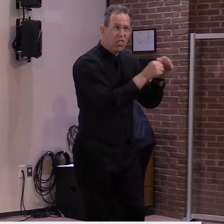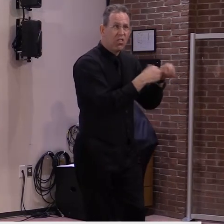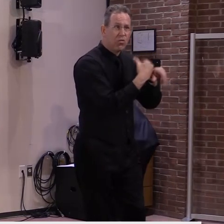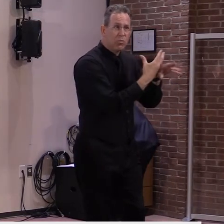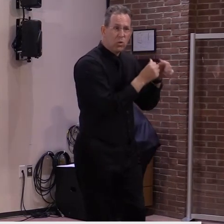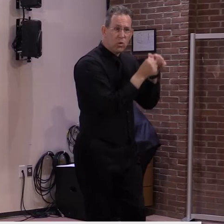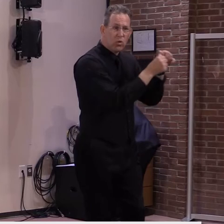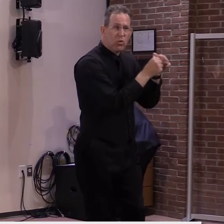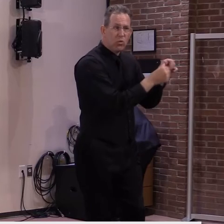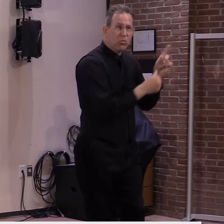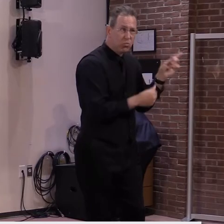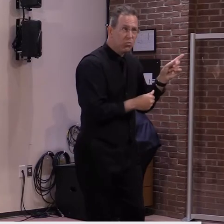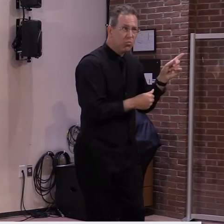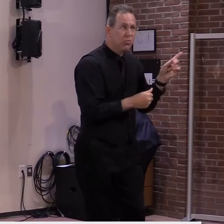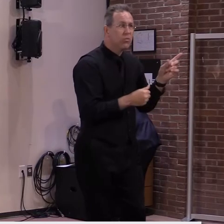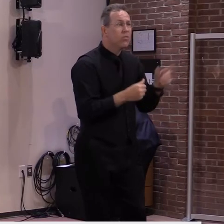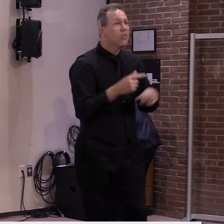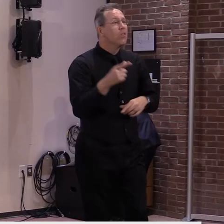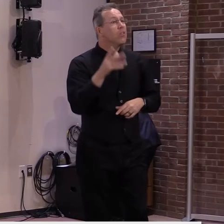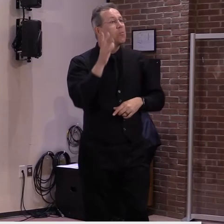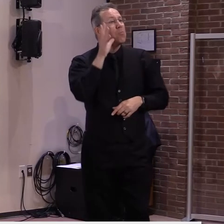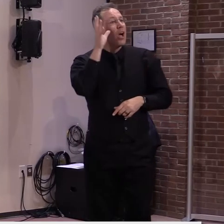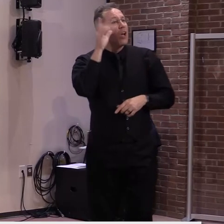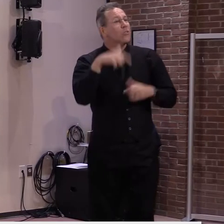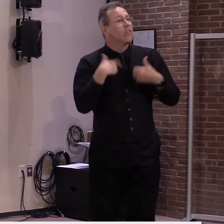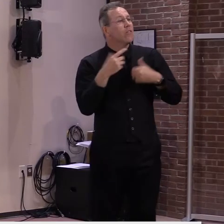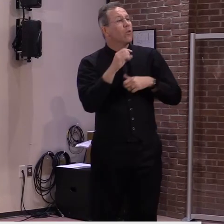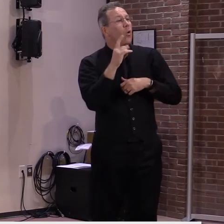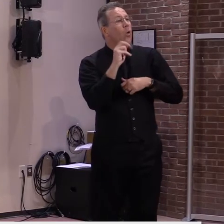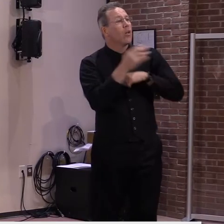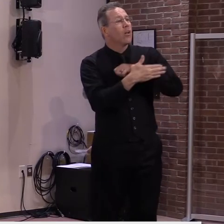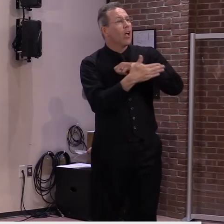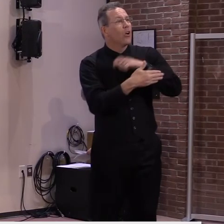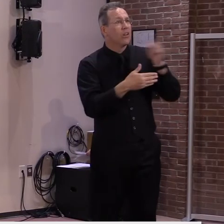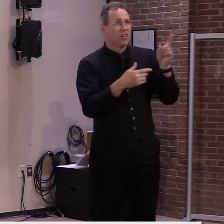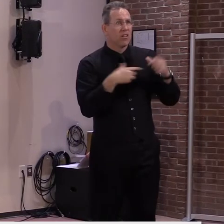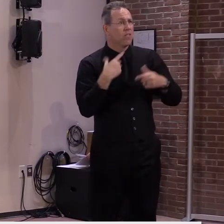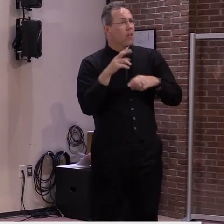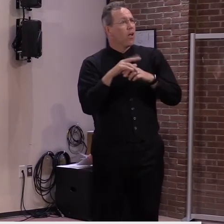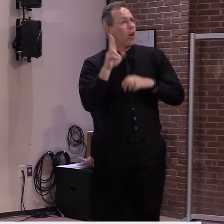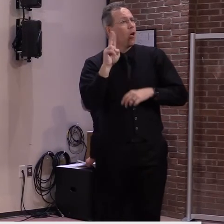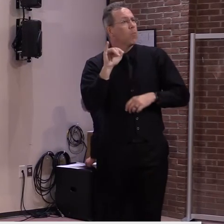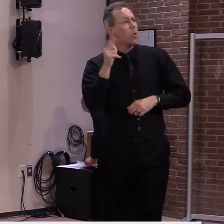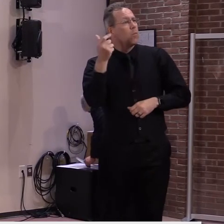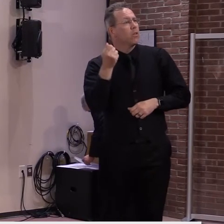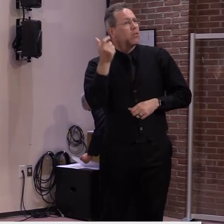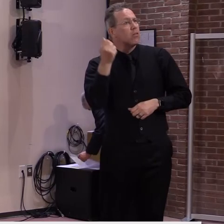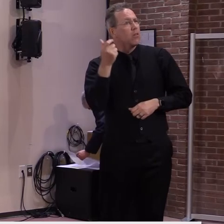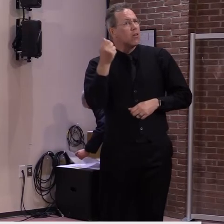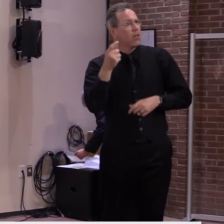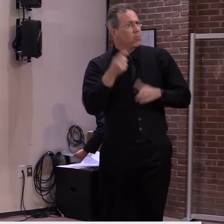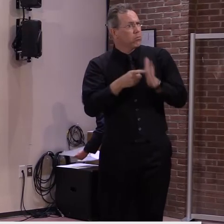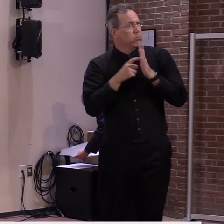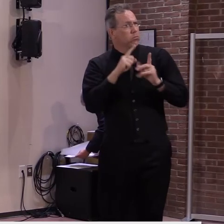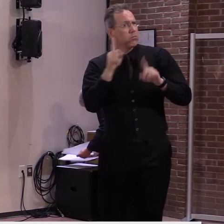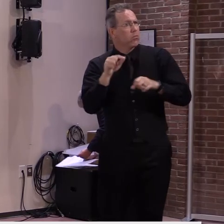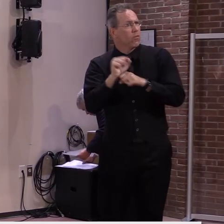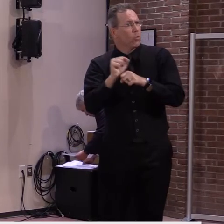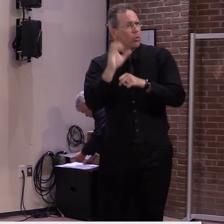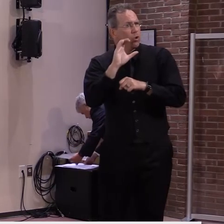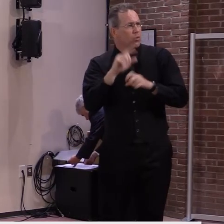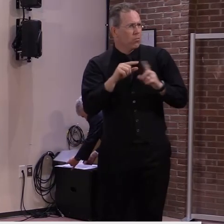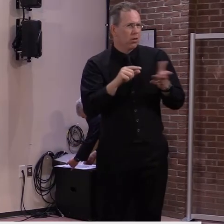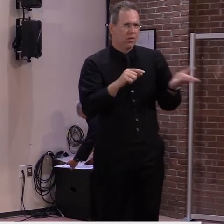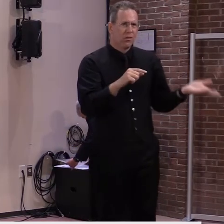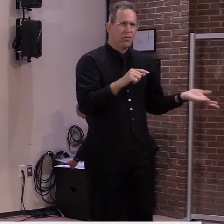unemployment, if they go through a job search in good faith, is there any provisions that allow them to do the job search but